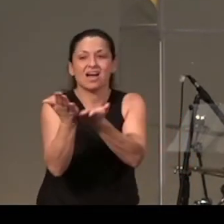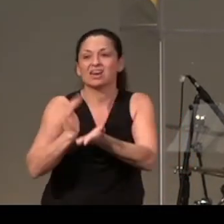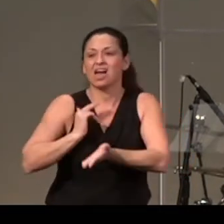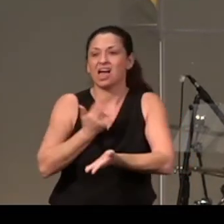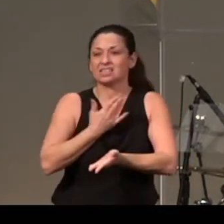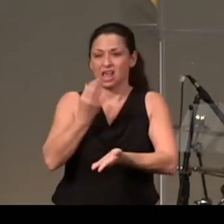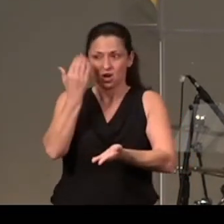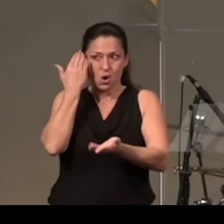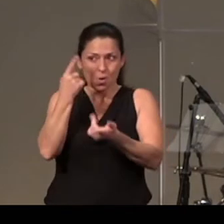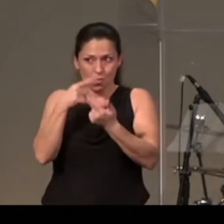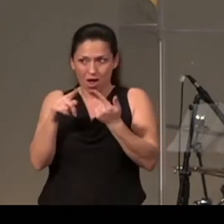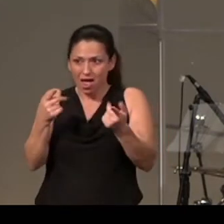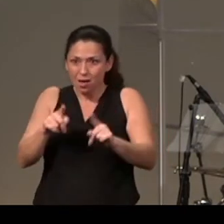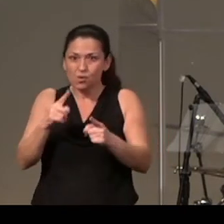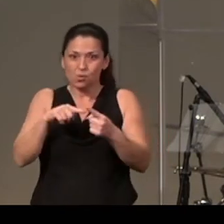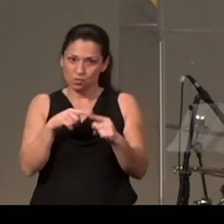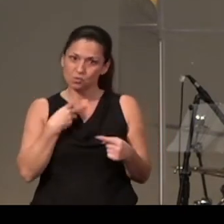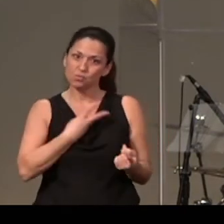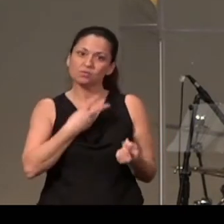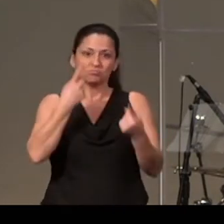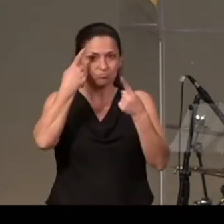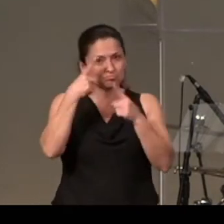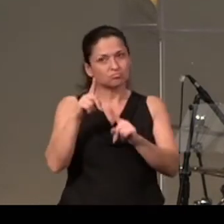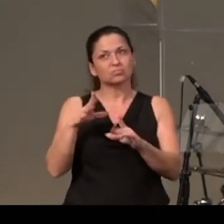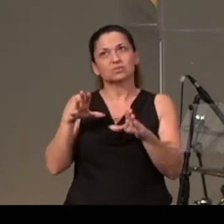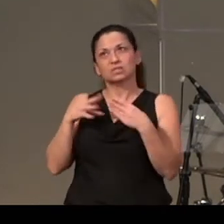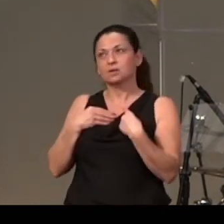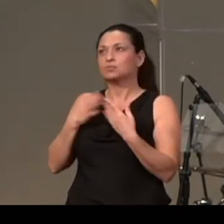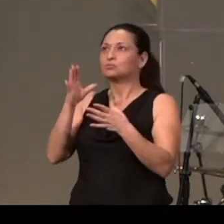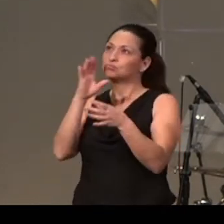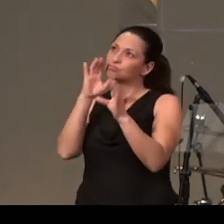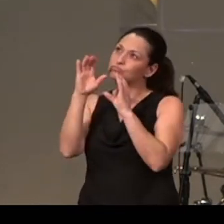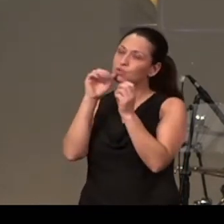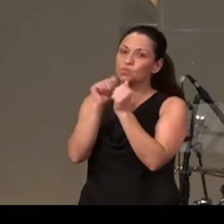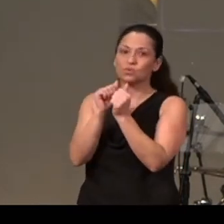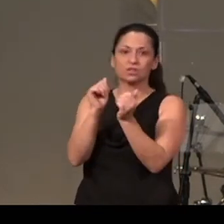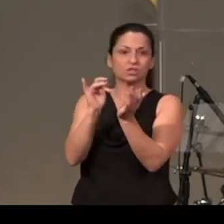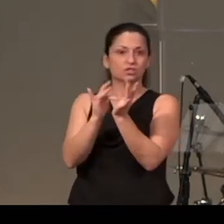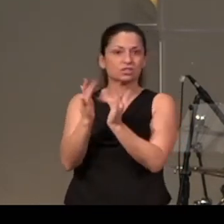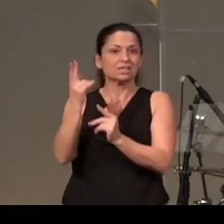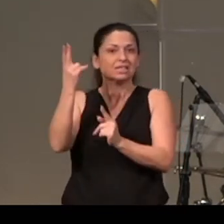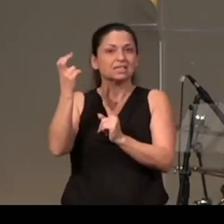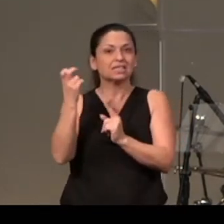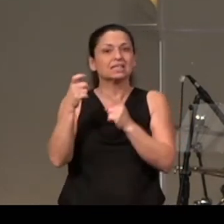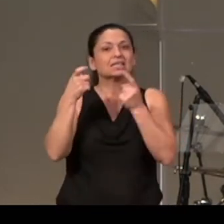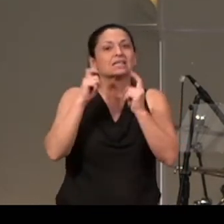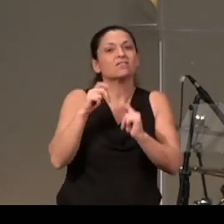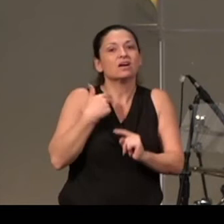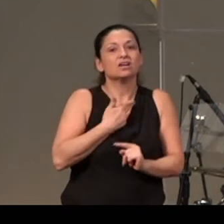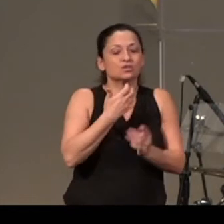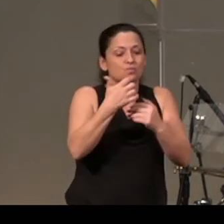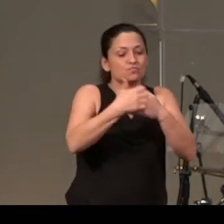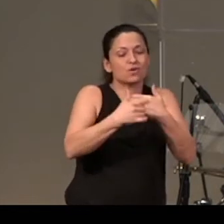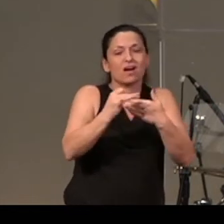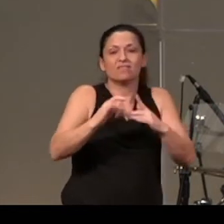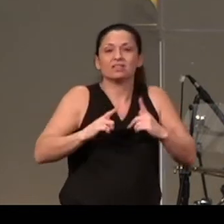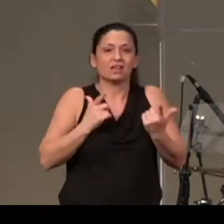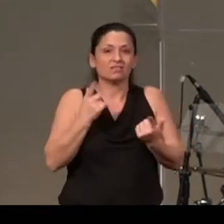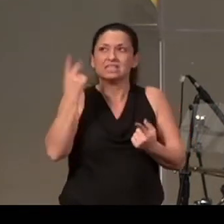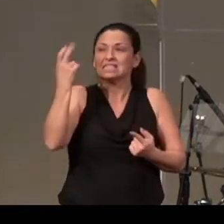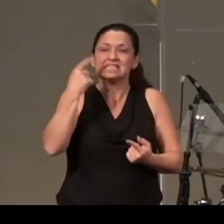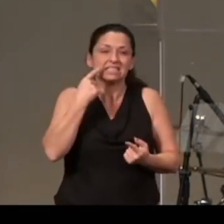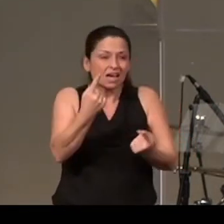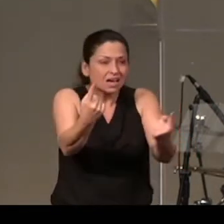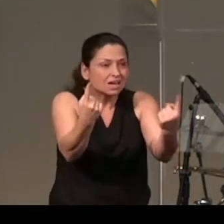meet with Jesus for breakfast? He feeds us the bread of life. He says, if we would come and eat, we'd never hunger. He feeds us his